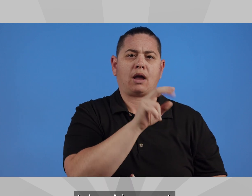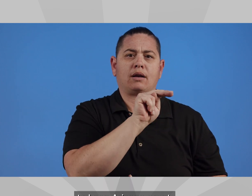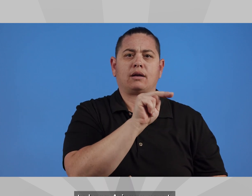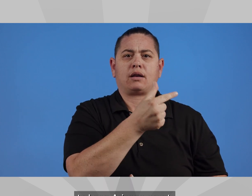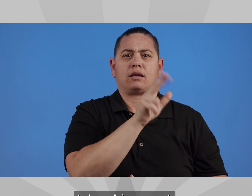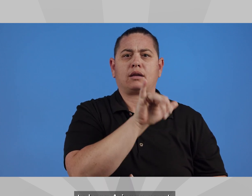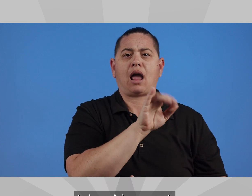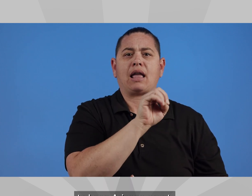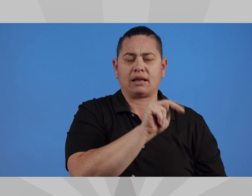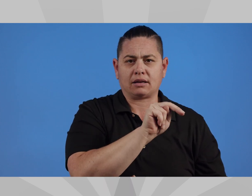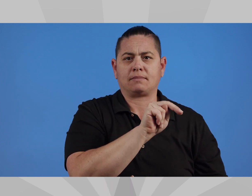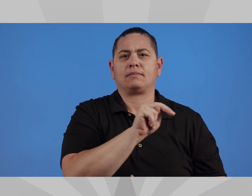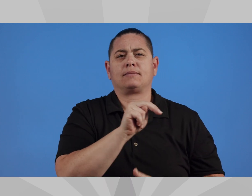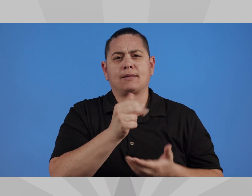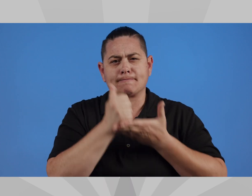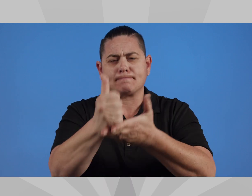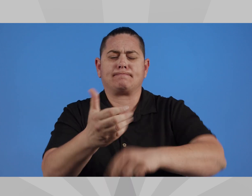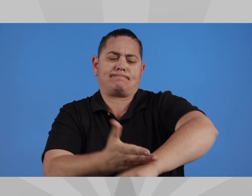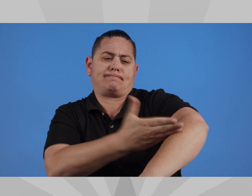keep Arizona great.